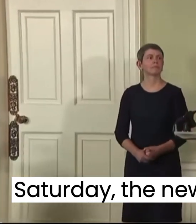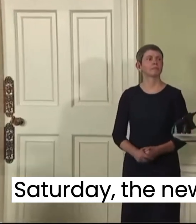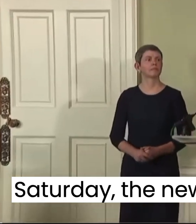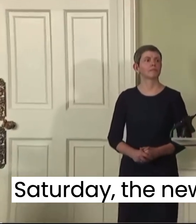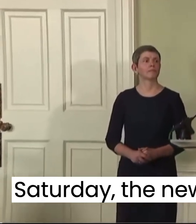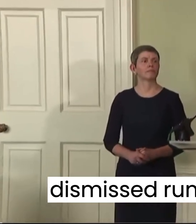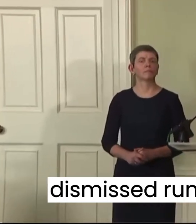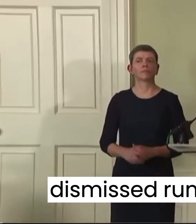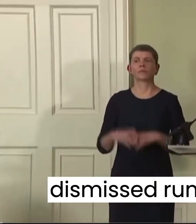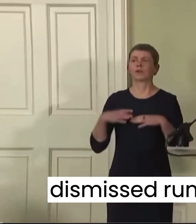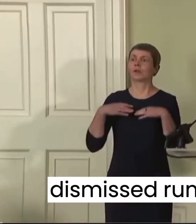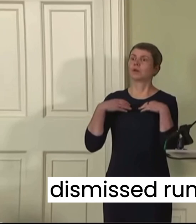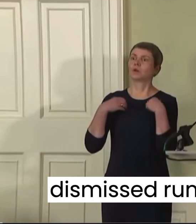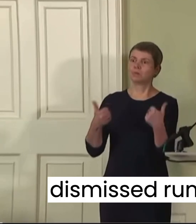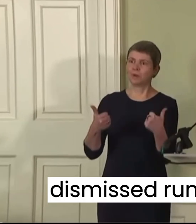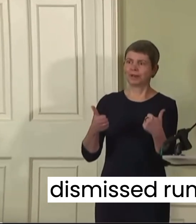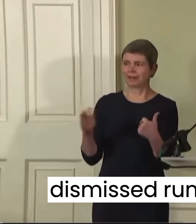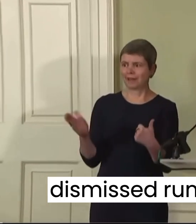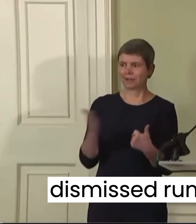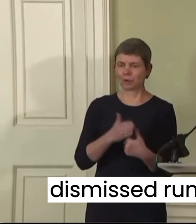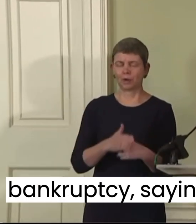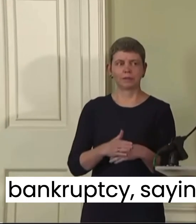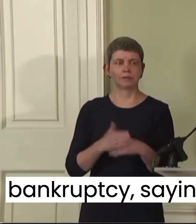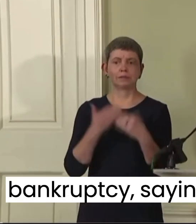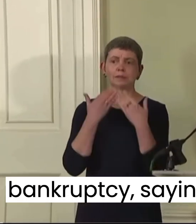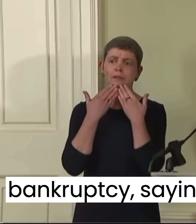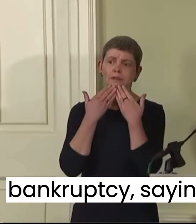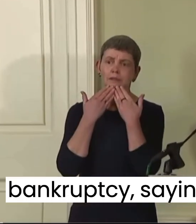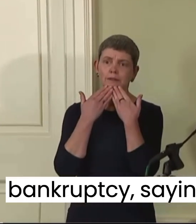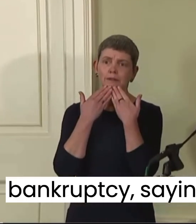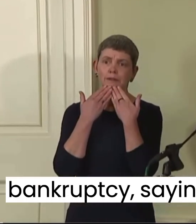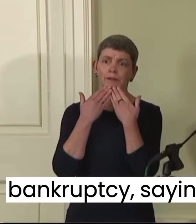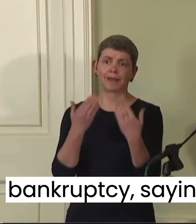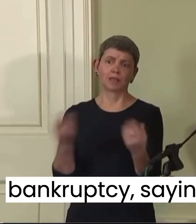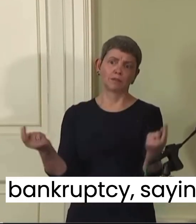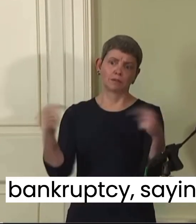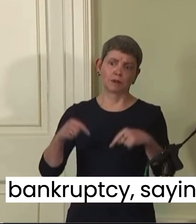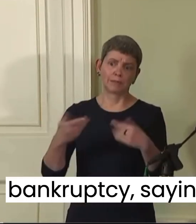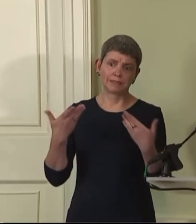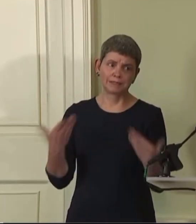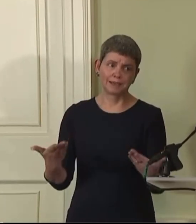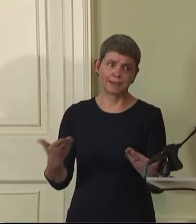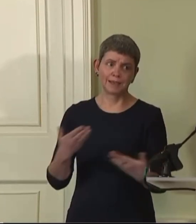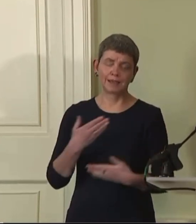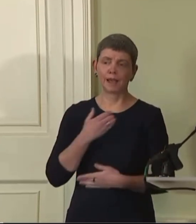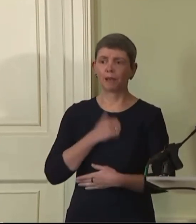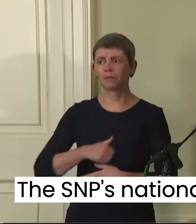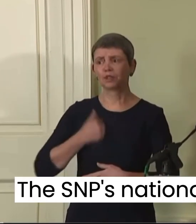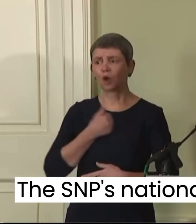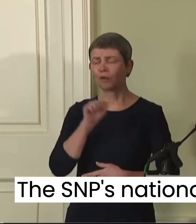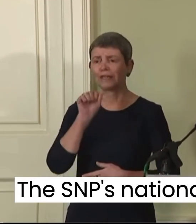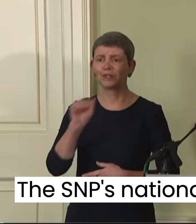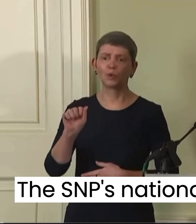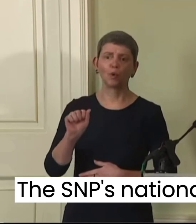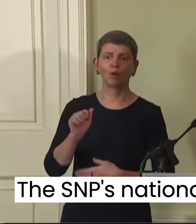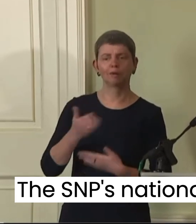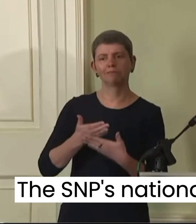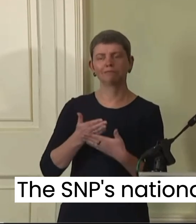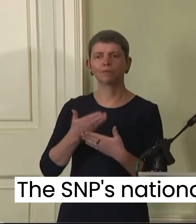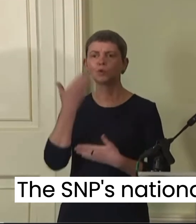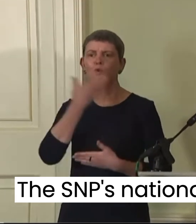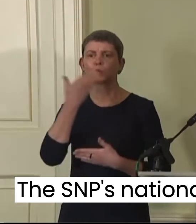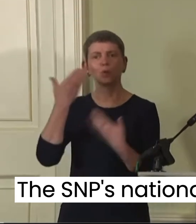leader Hamza Yousaf dismissed rumours the SNP faced bankruptcy, saying the party was solvent. The SNP's